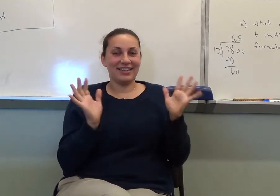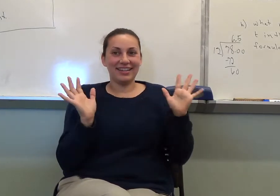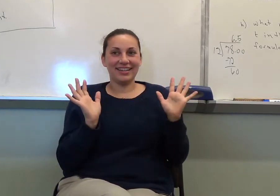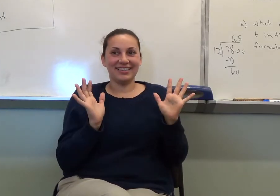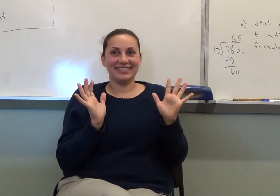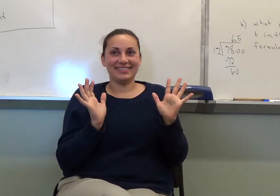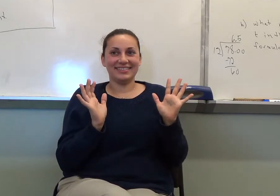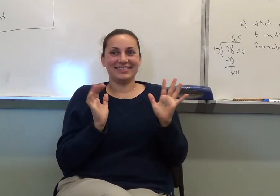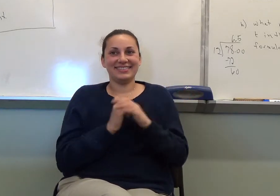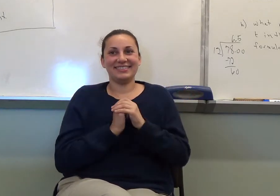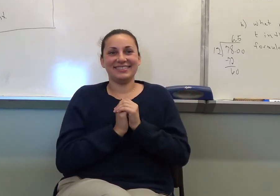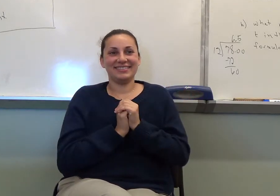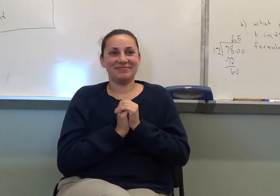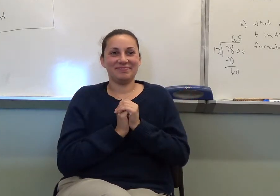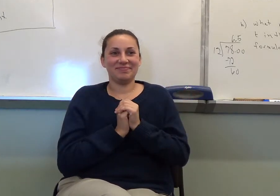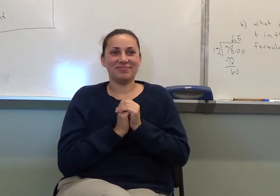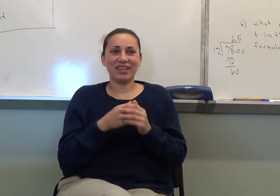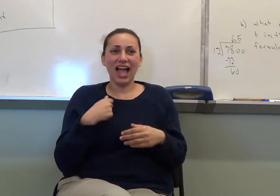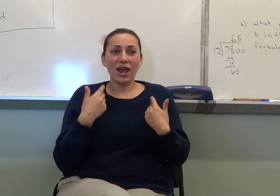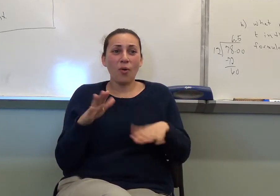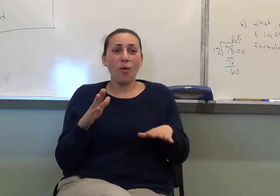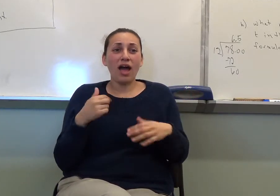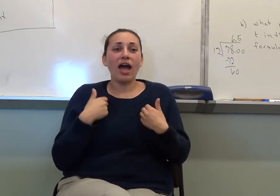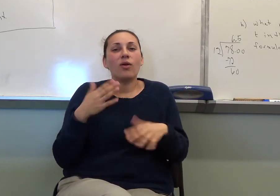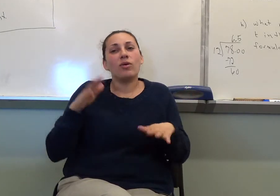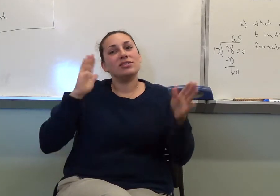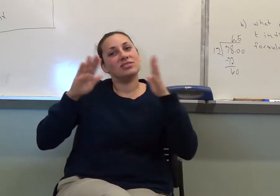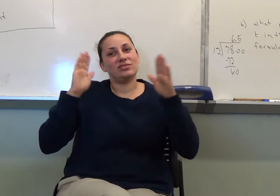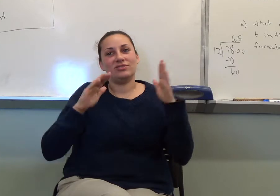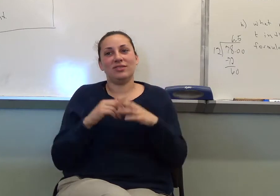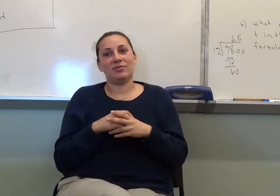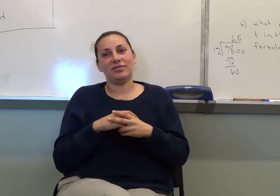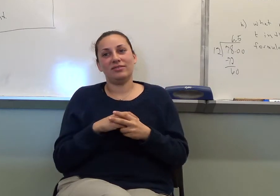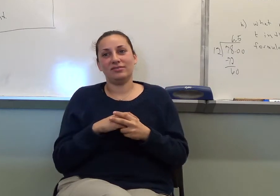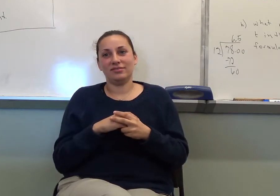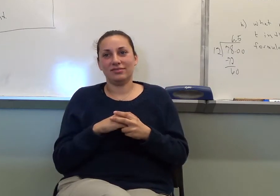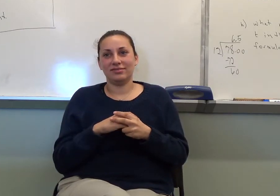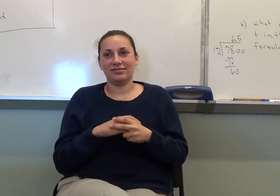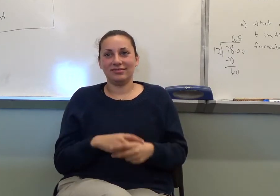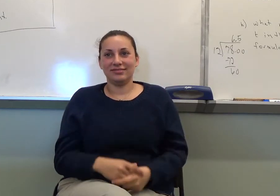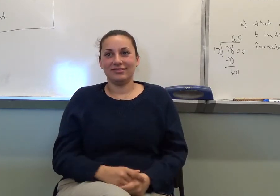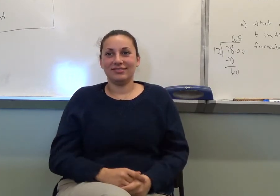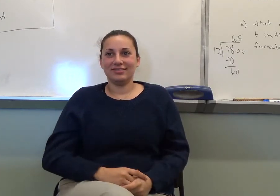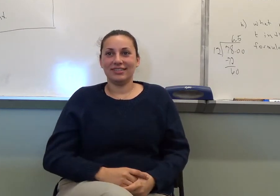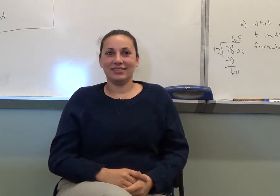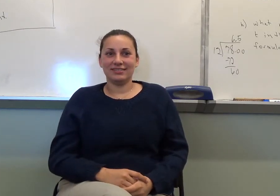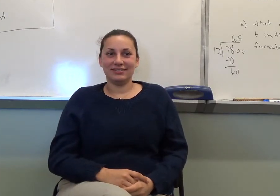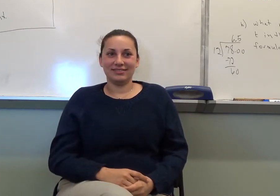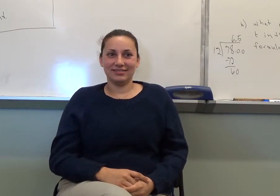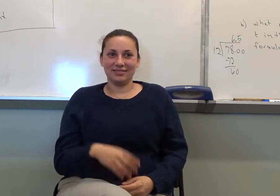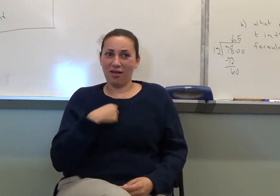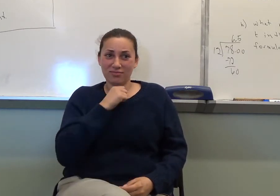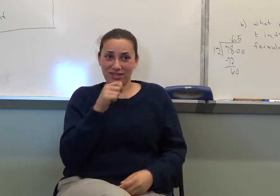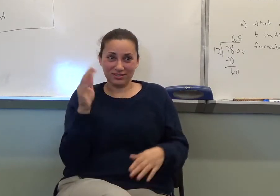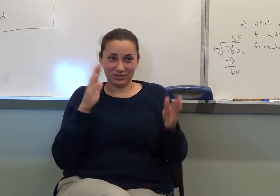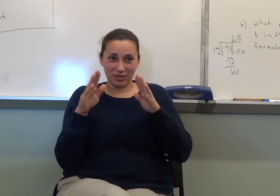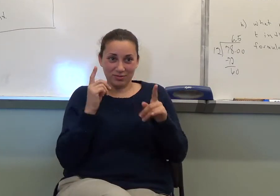computing the amount in an account. That would be where we should be able to go right to